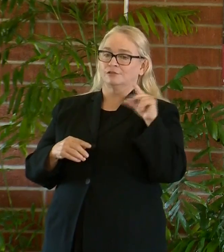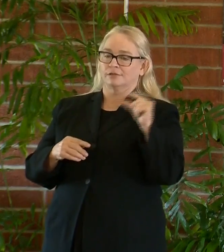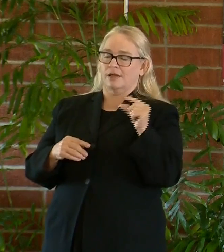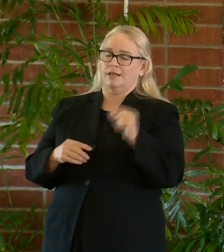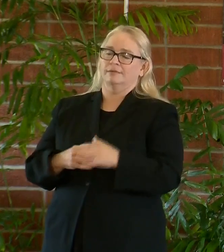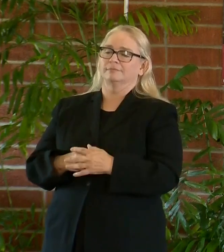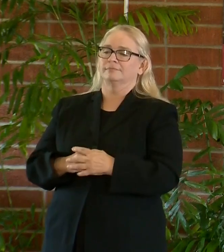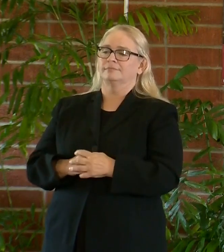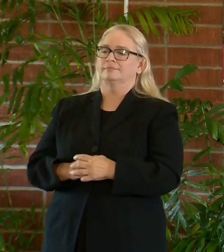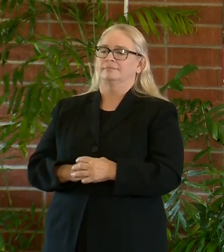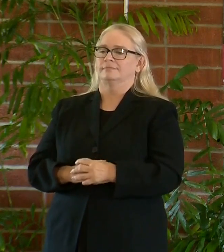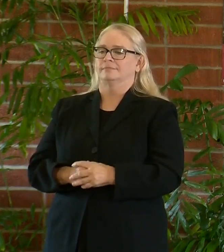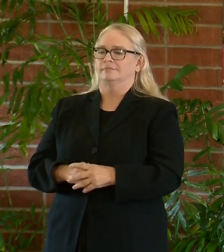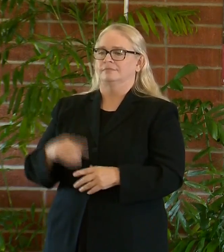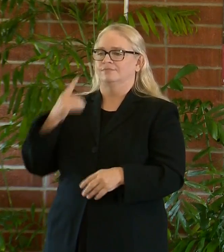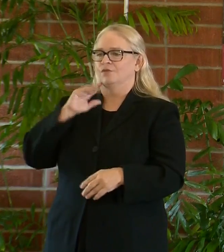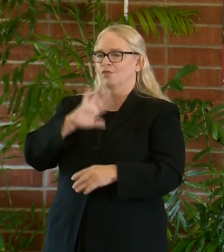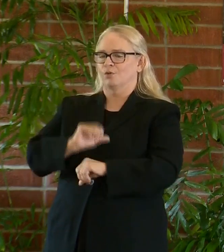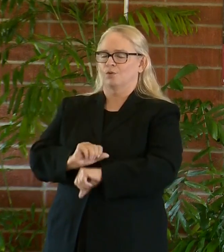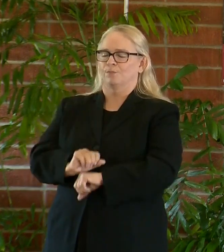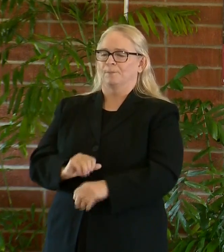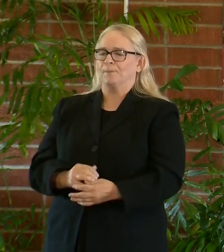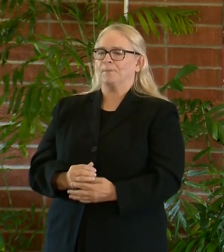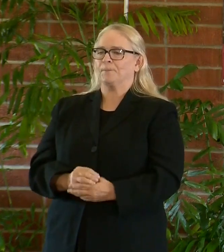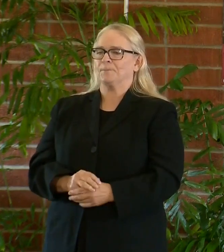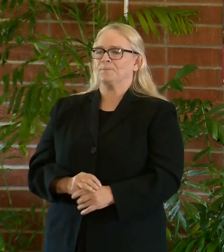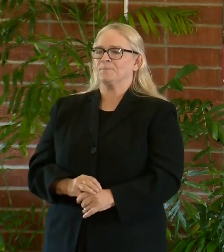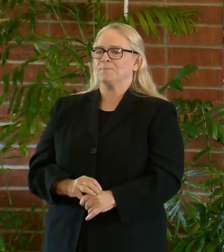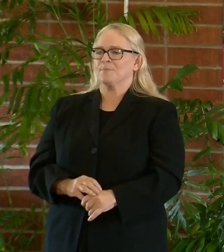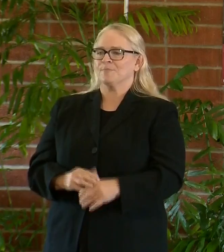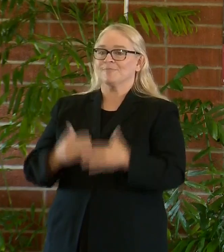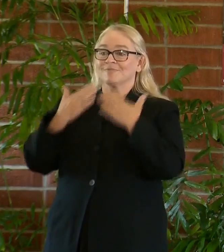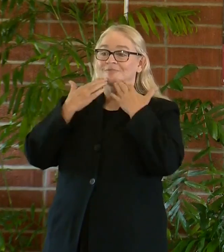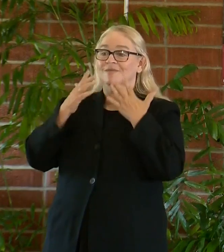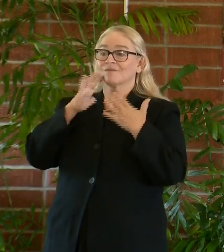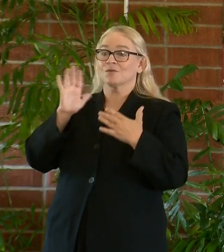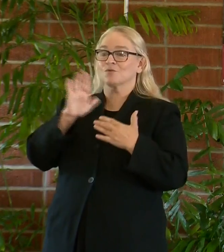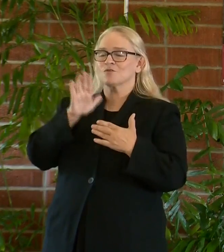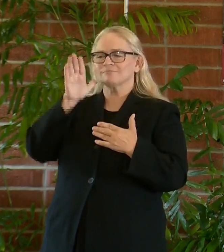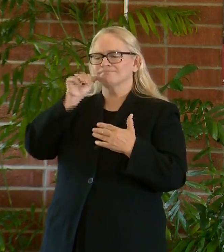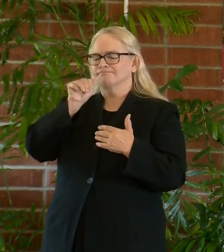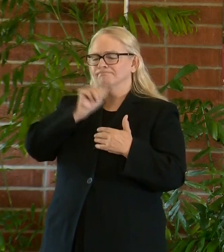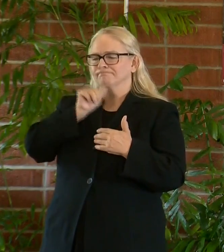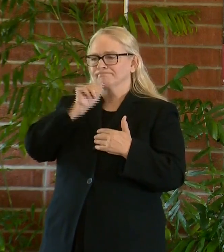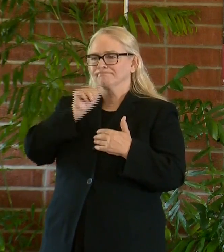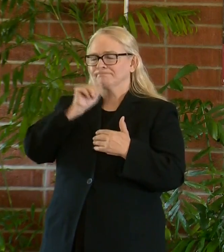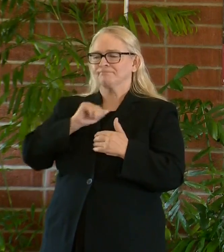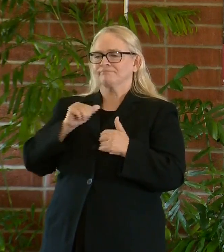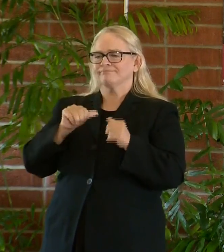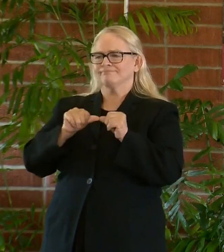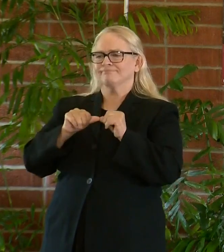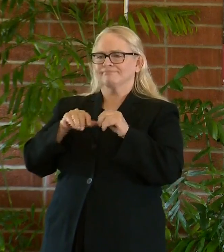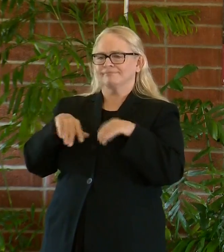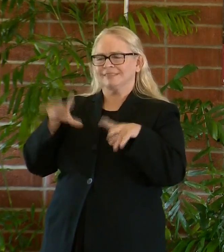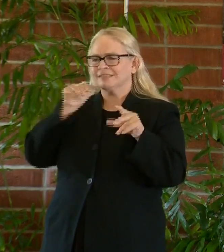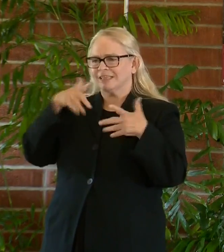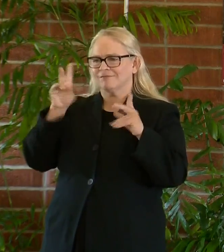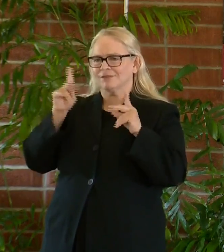today. And all of you, thank you for your vigilance through these difficult times. I'll just end by stating the